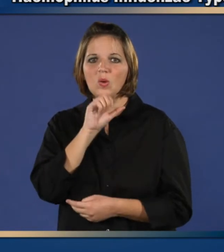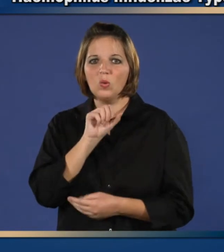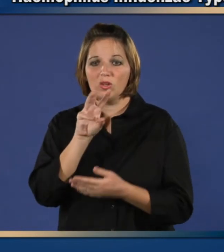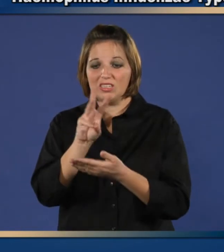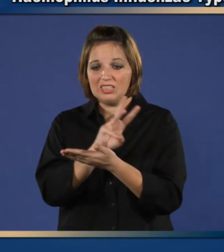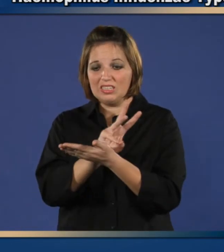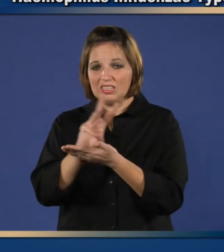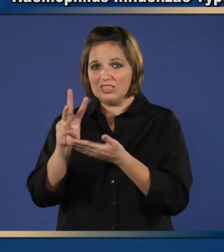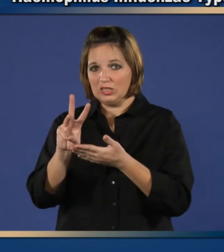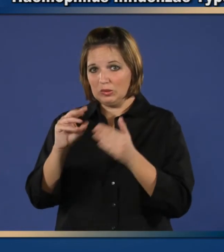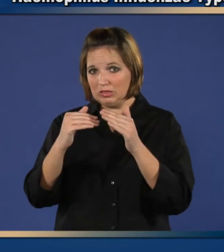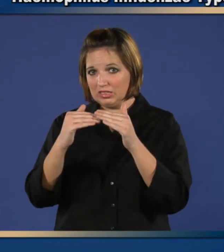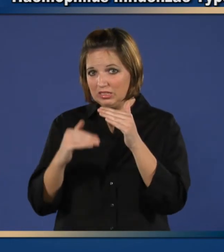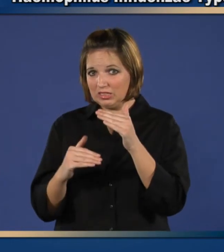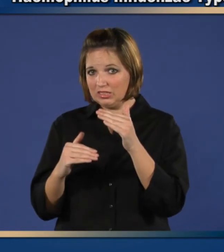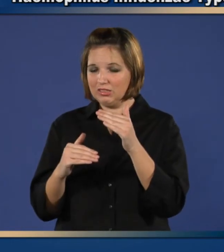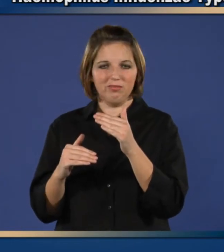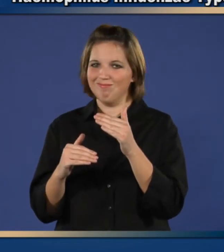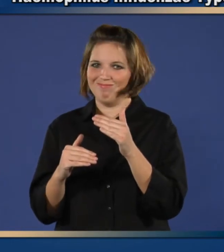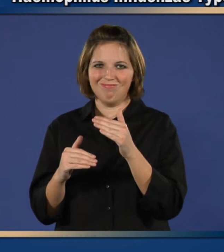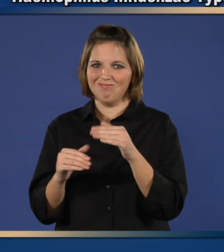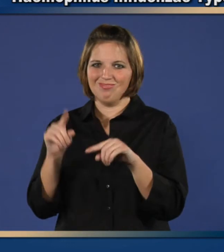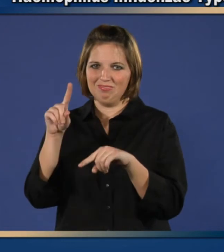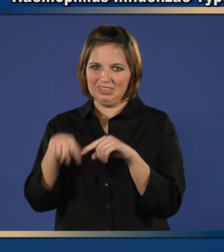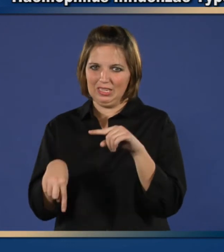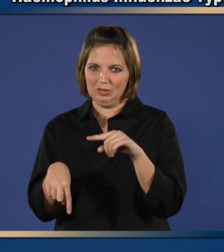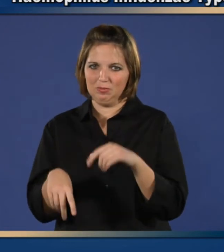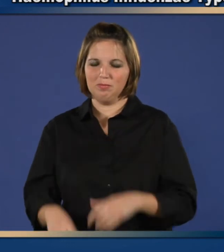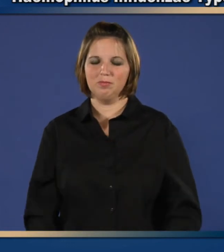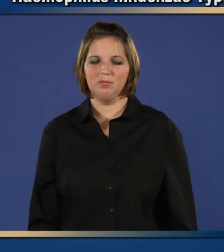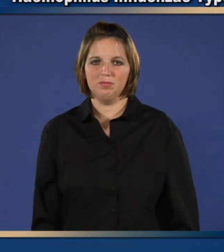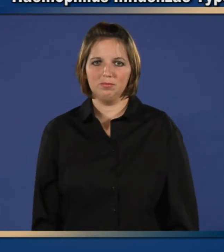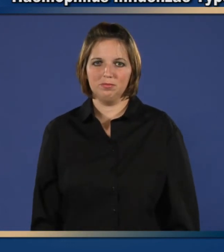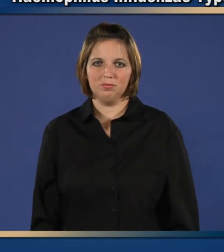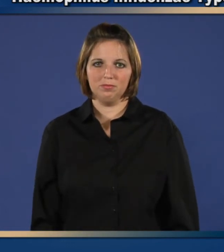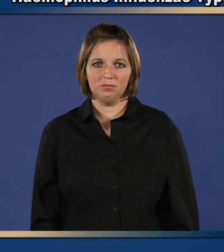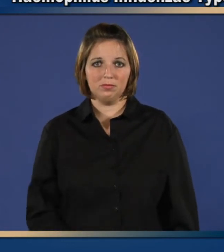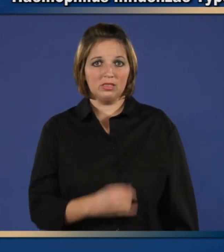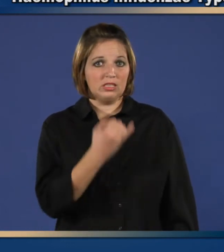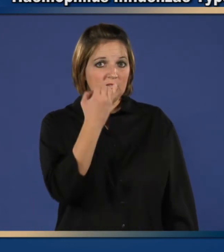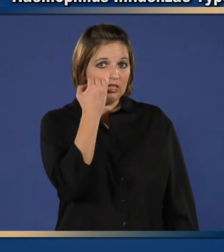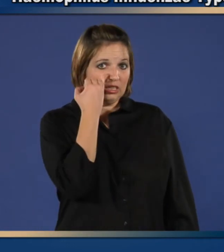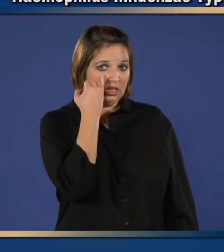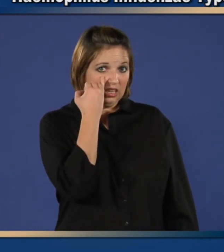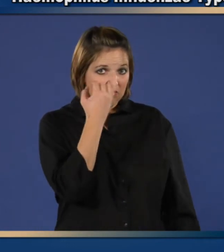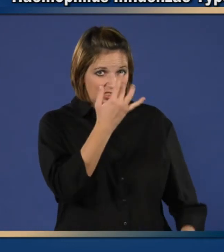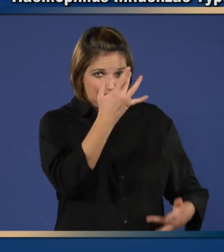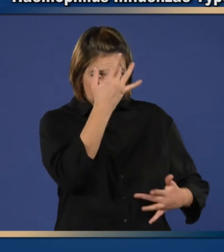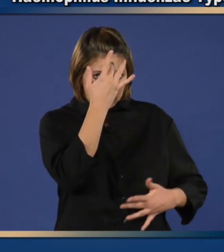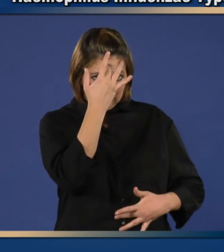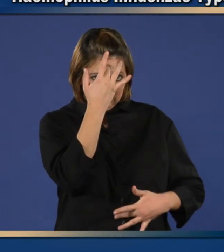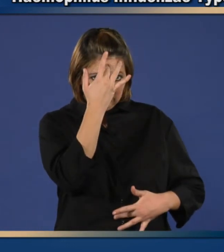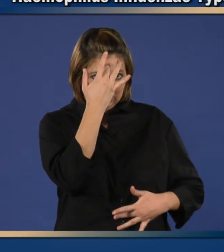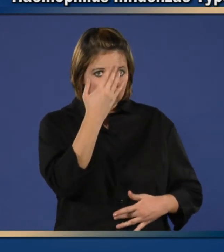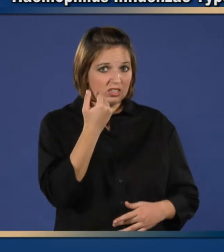Children less than 6 weeks of age should not get Hib vaccine.